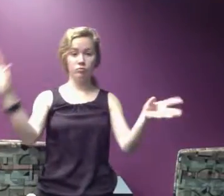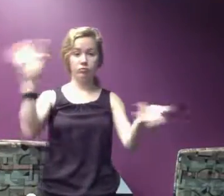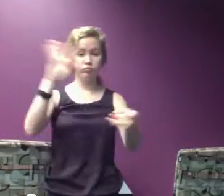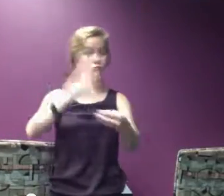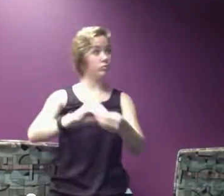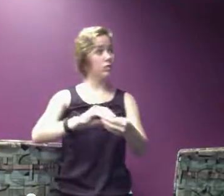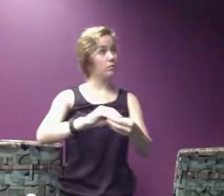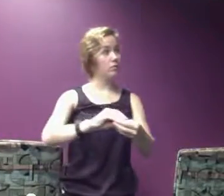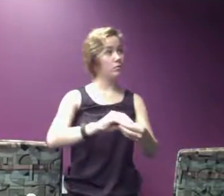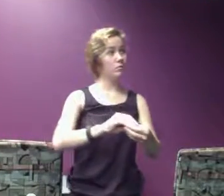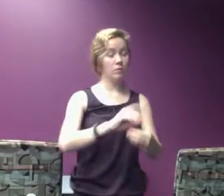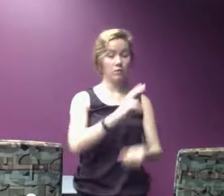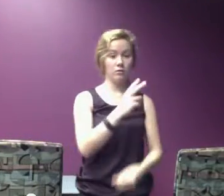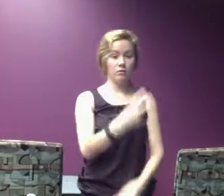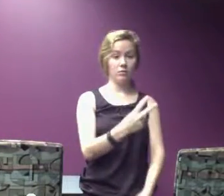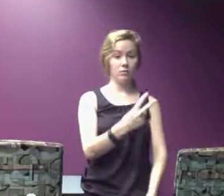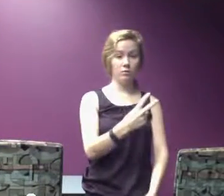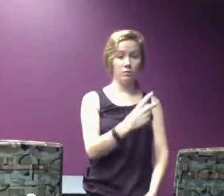2 altogether.